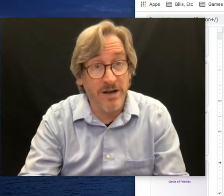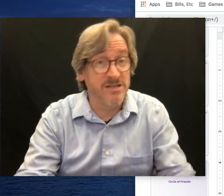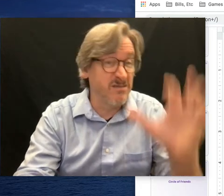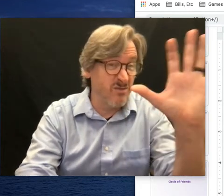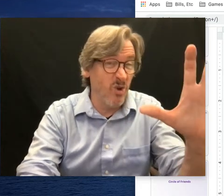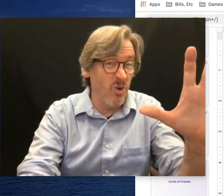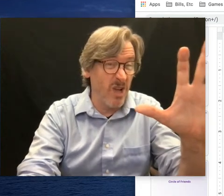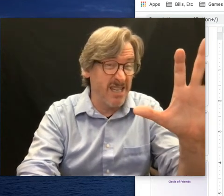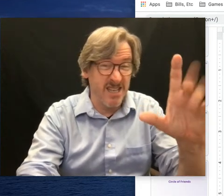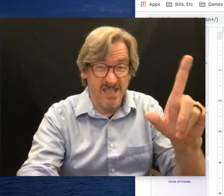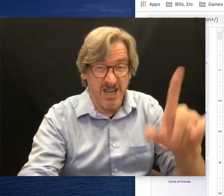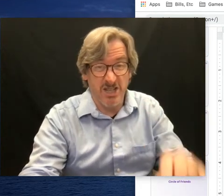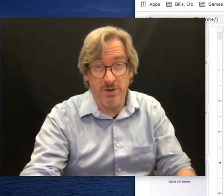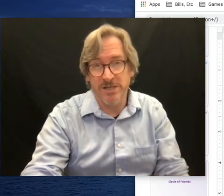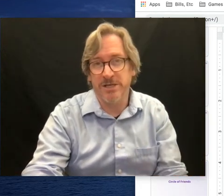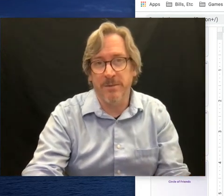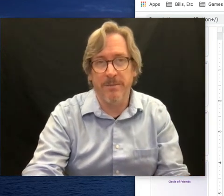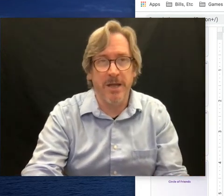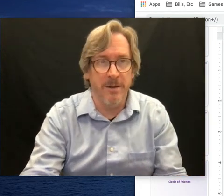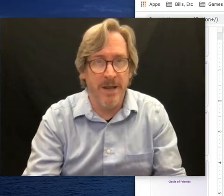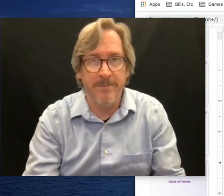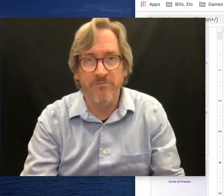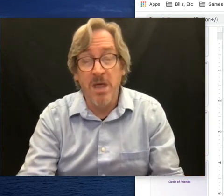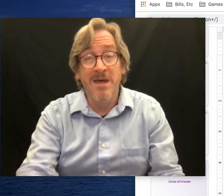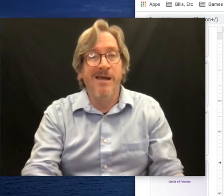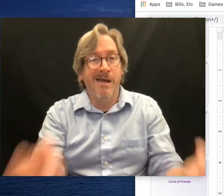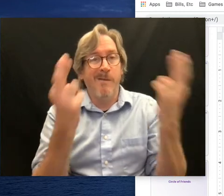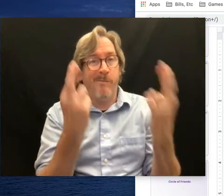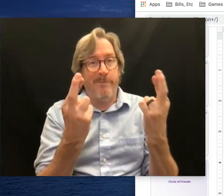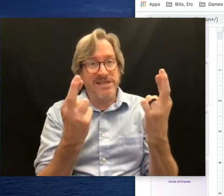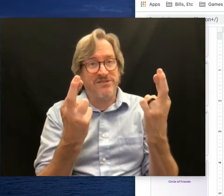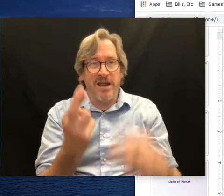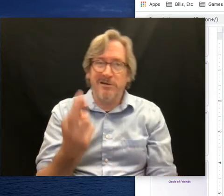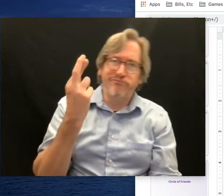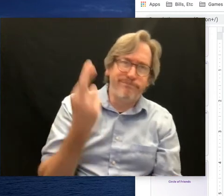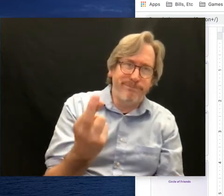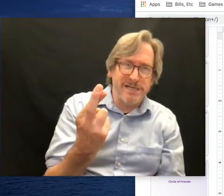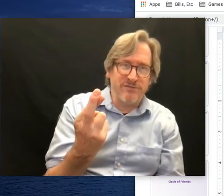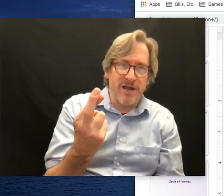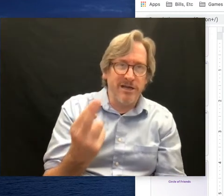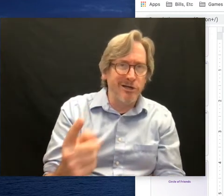our friends. We'll get to the discussion question in a minute. Best friend,